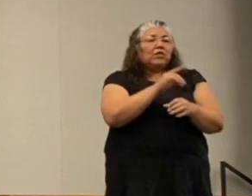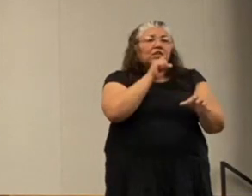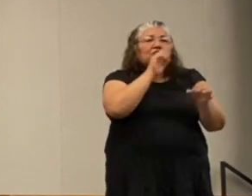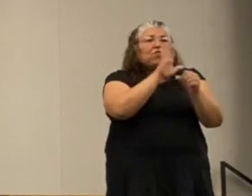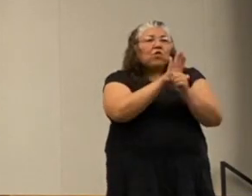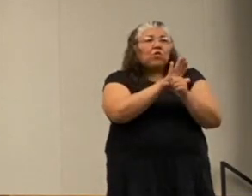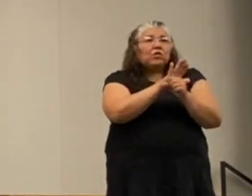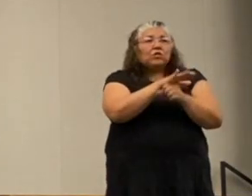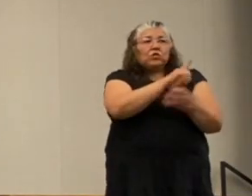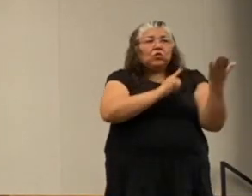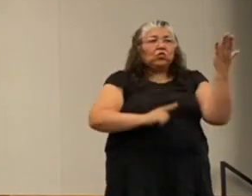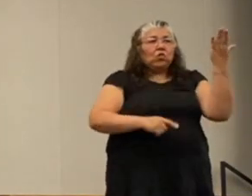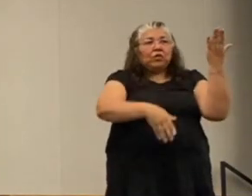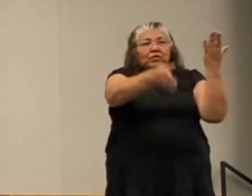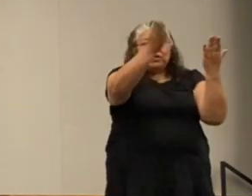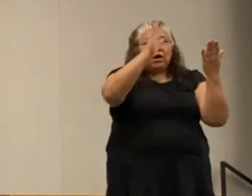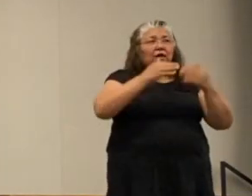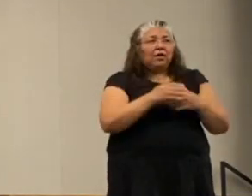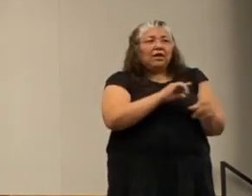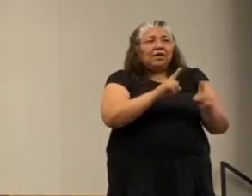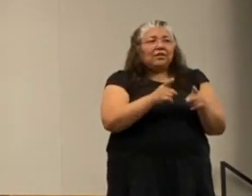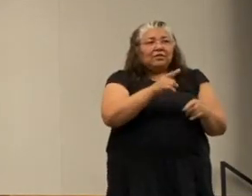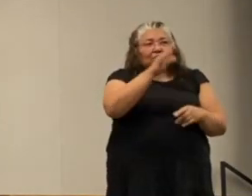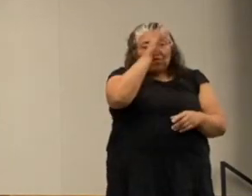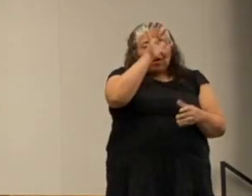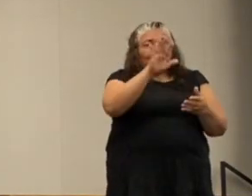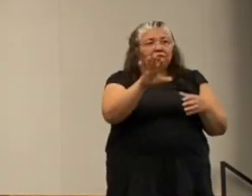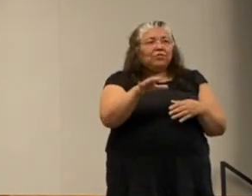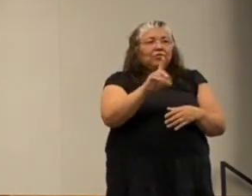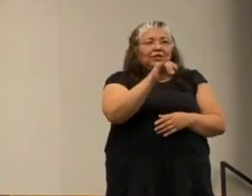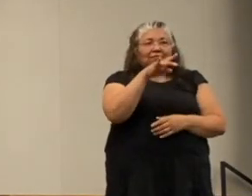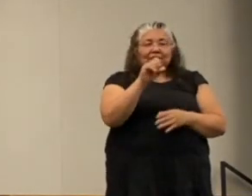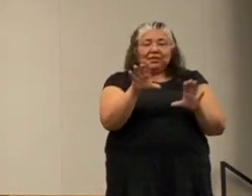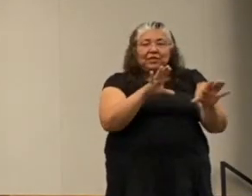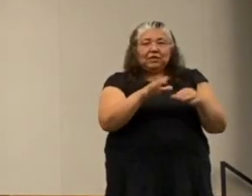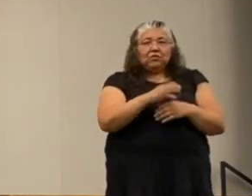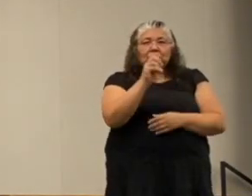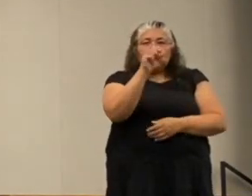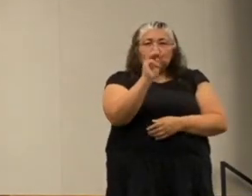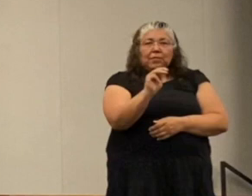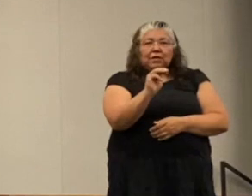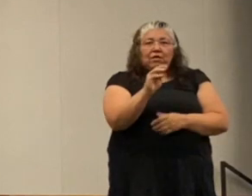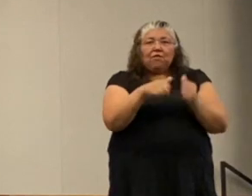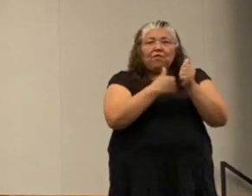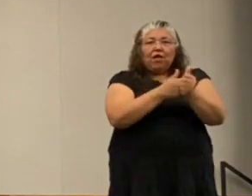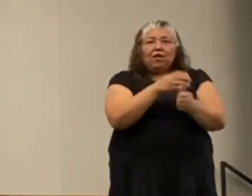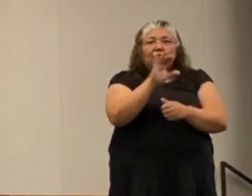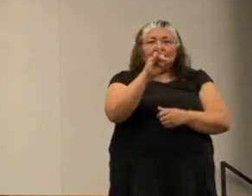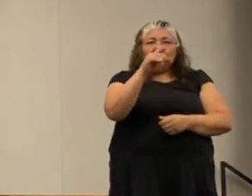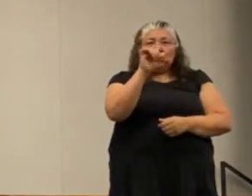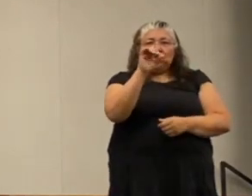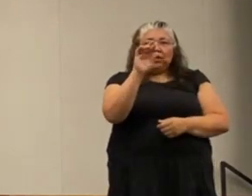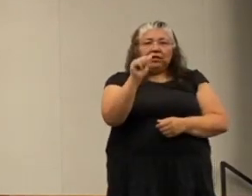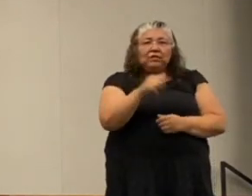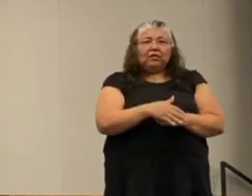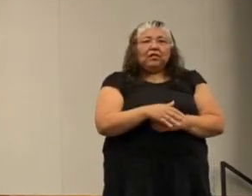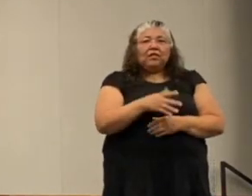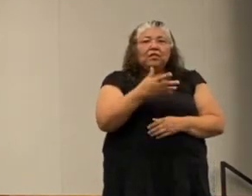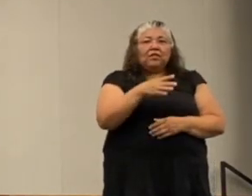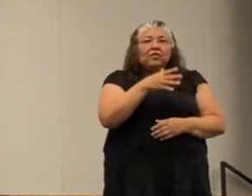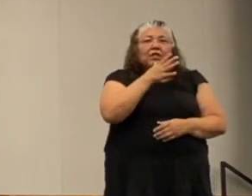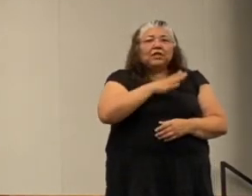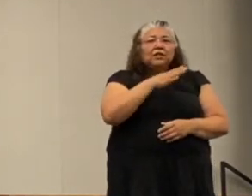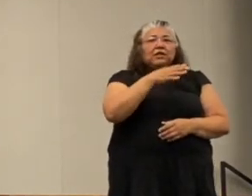his God, as his father David did. Solomon followed Ashtoreth, the goddess of the